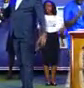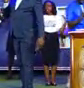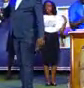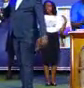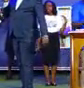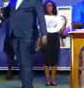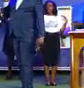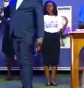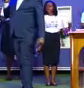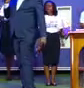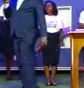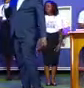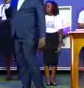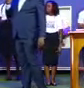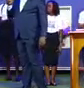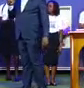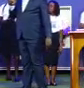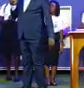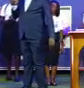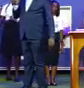kijje eri ennyumba eno